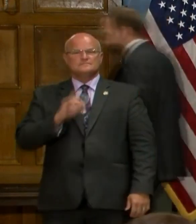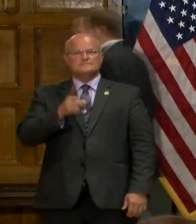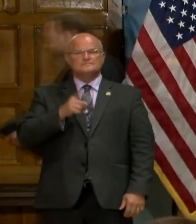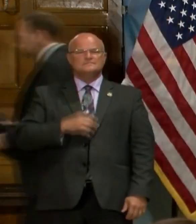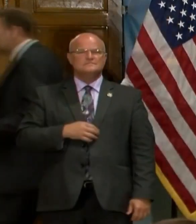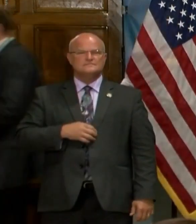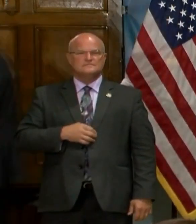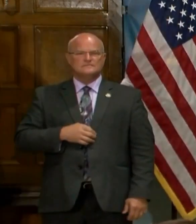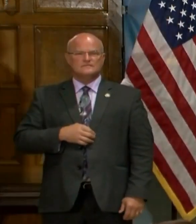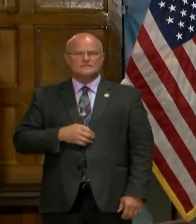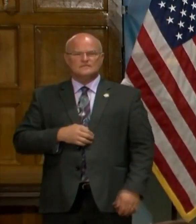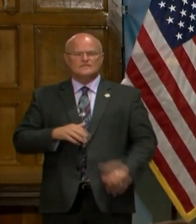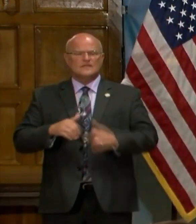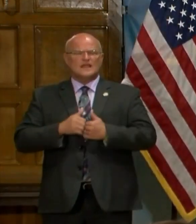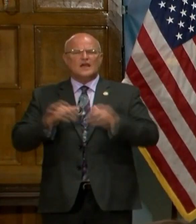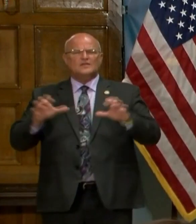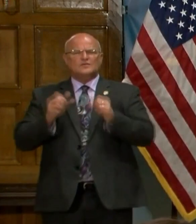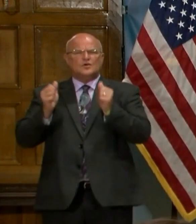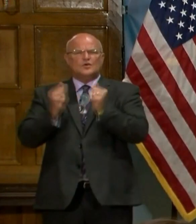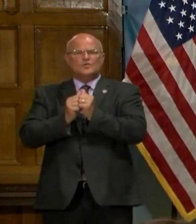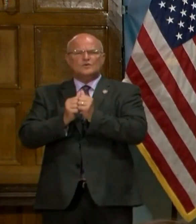Yes. So how are we doing with